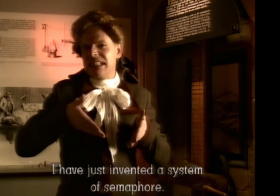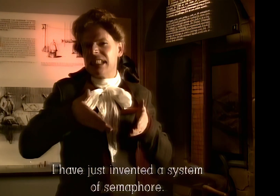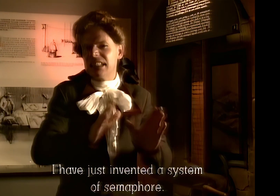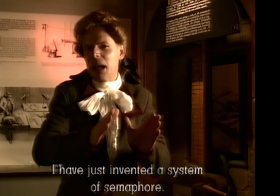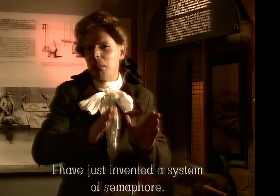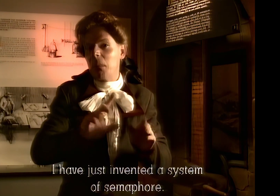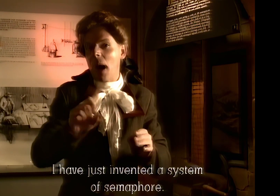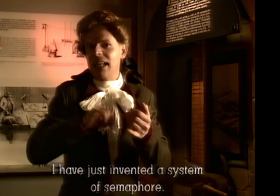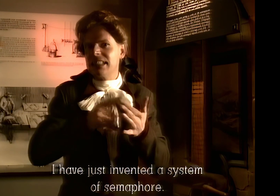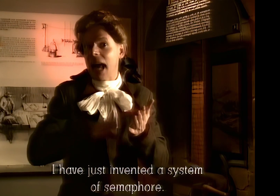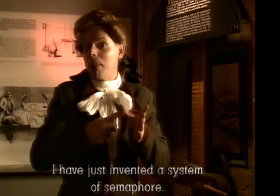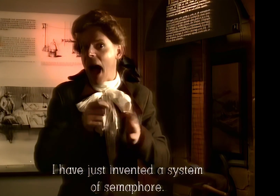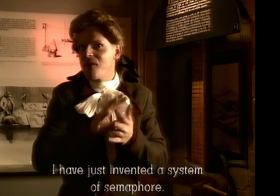invented a system of semaphore.